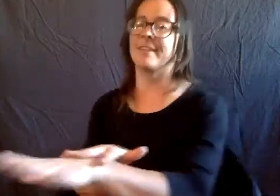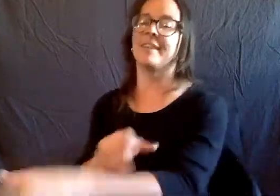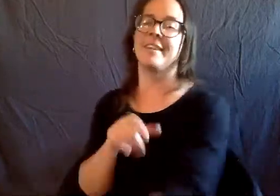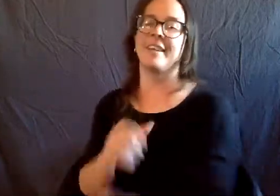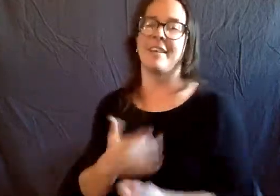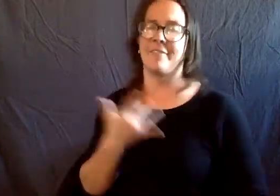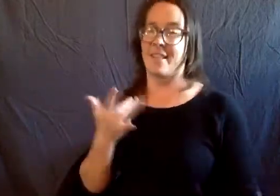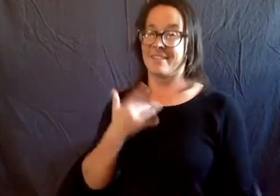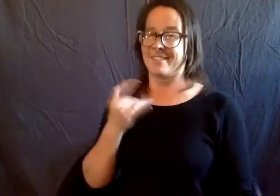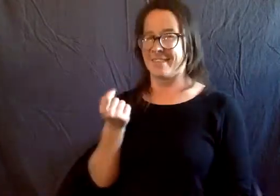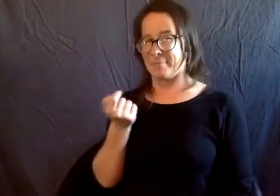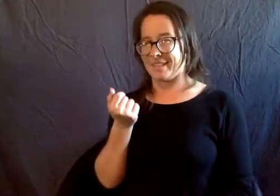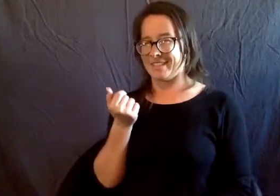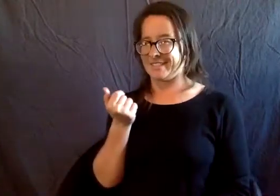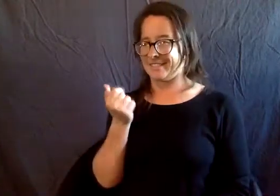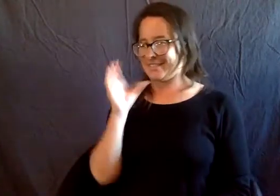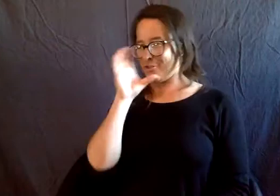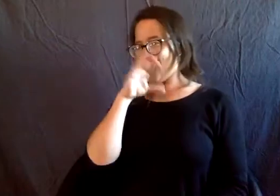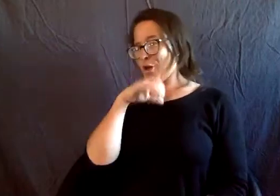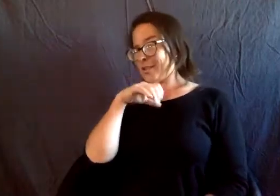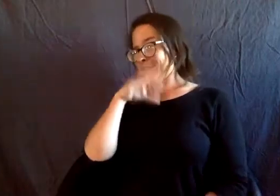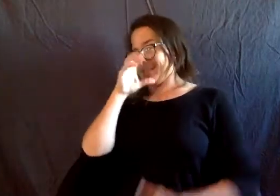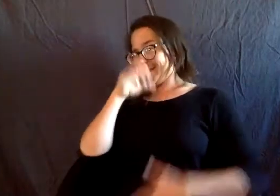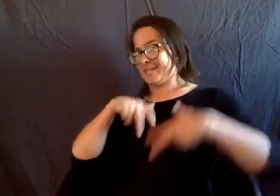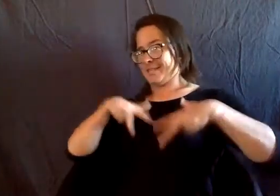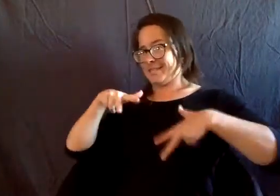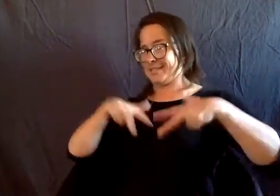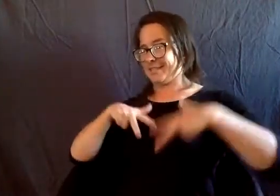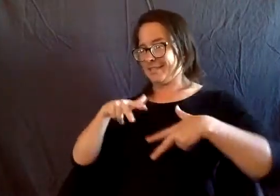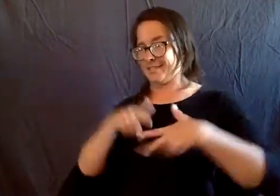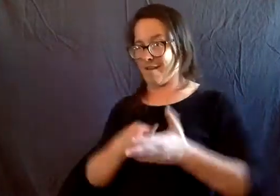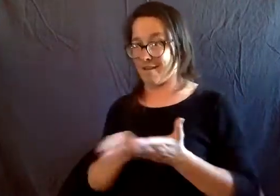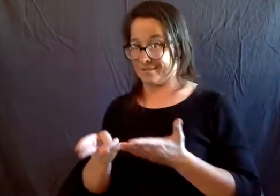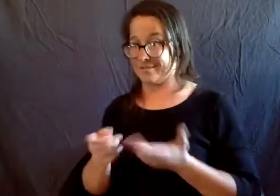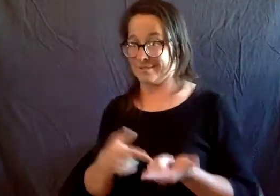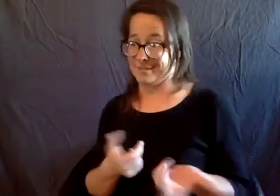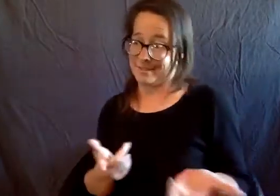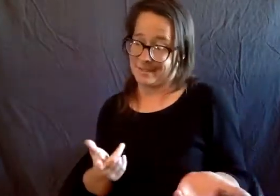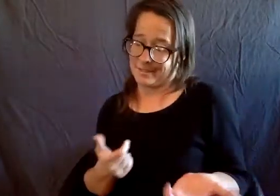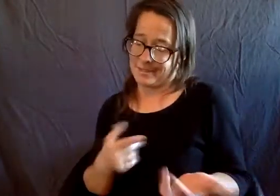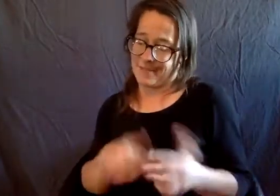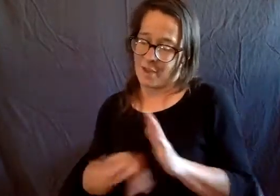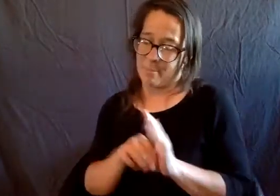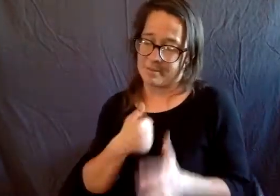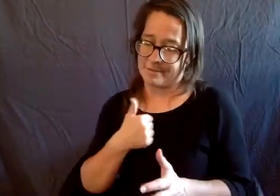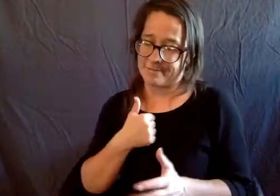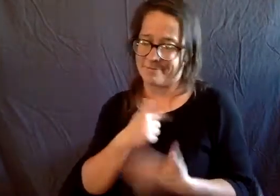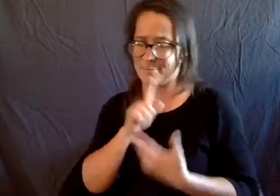it felt a little daunting, to be honest. I still consider myself relatively new, and applying the concepts in